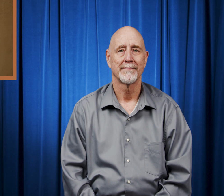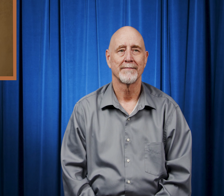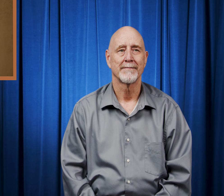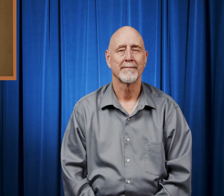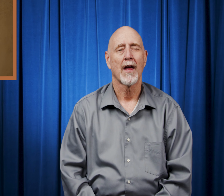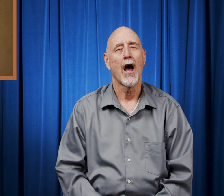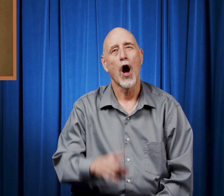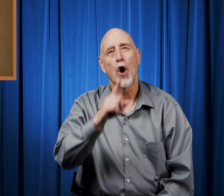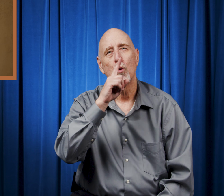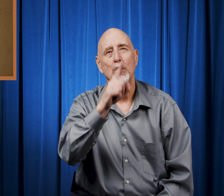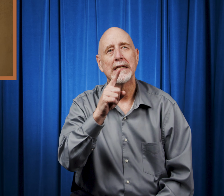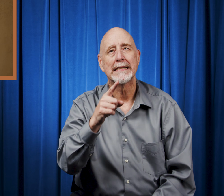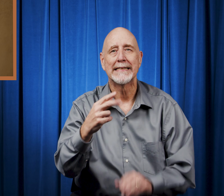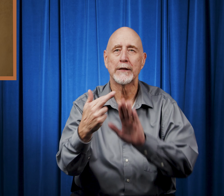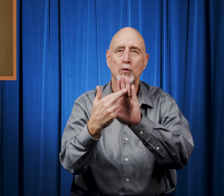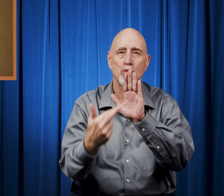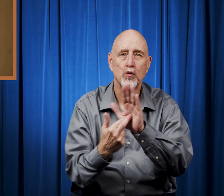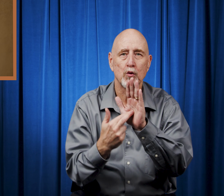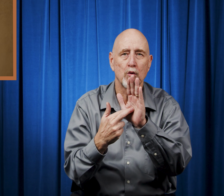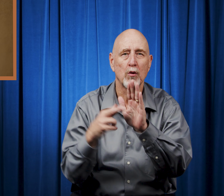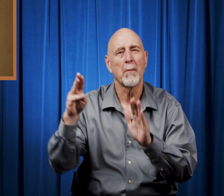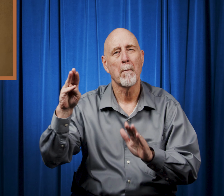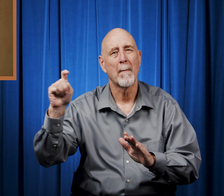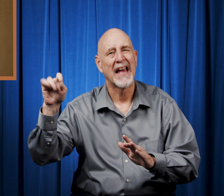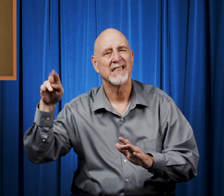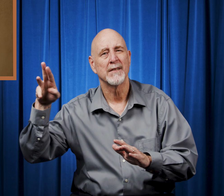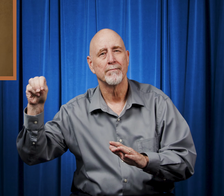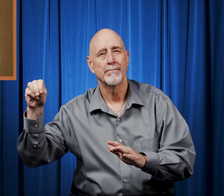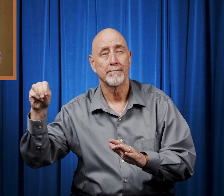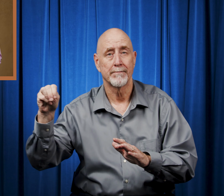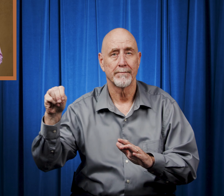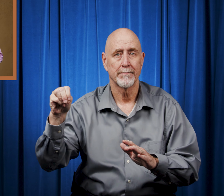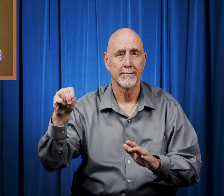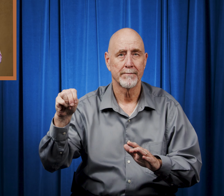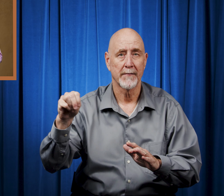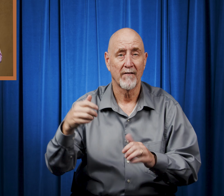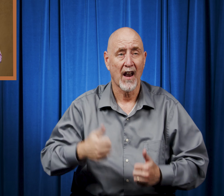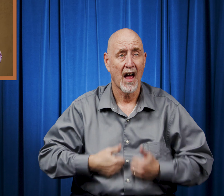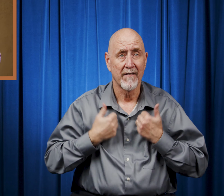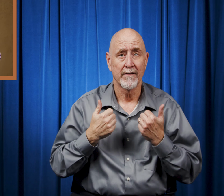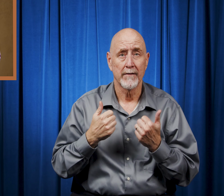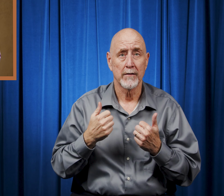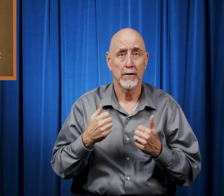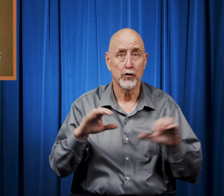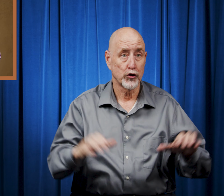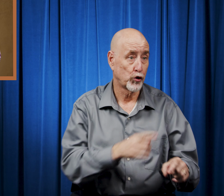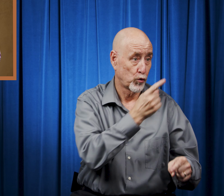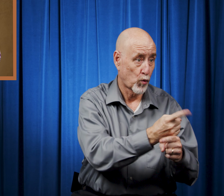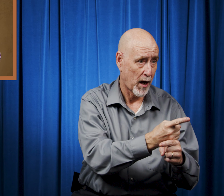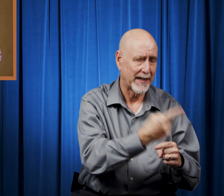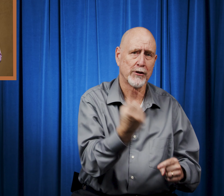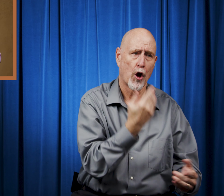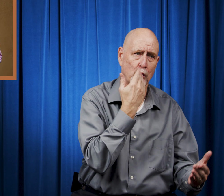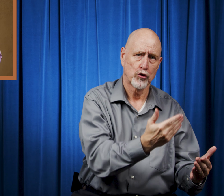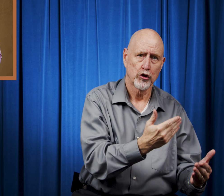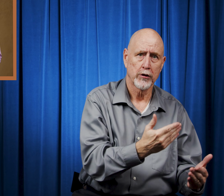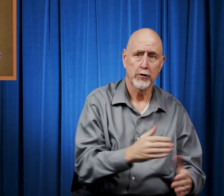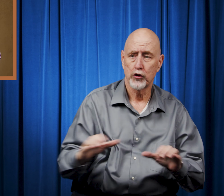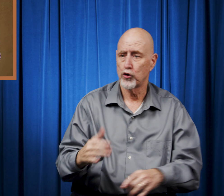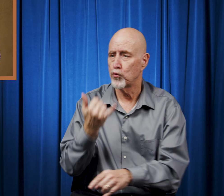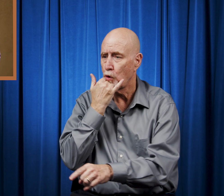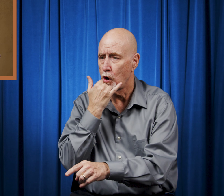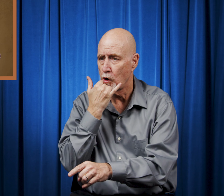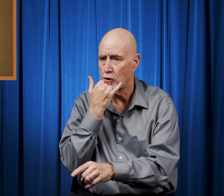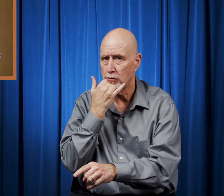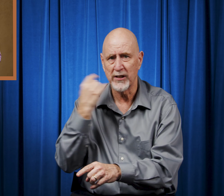A really good maxim or rule of life is, it is always right to do right. It is always wrong